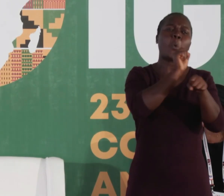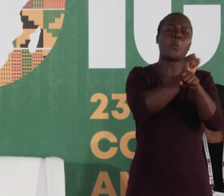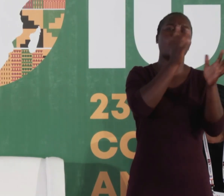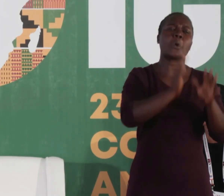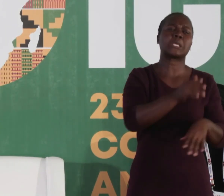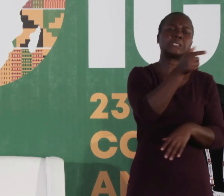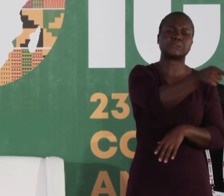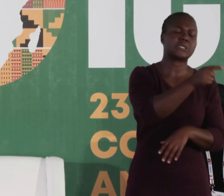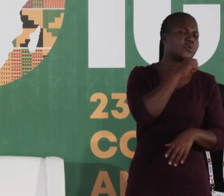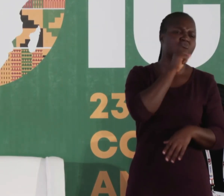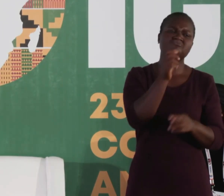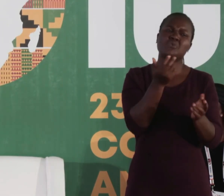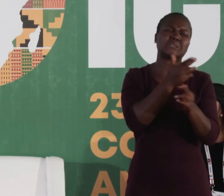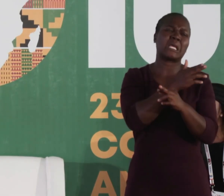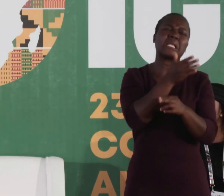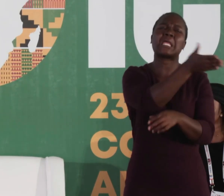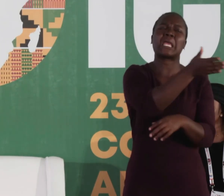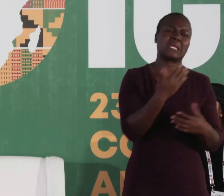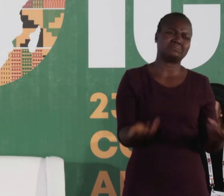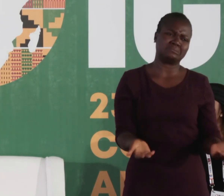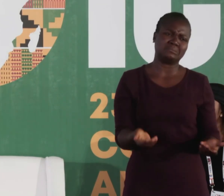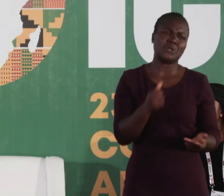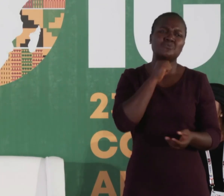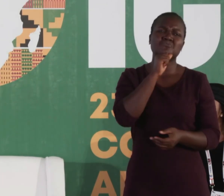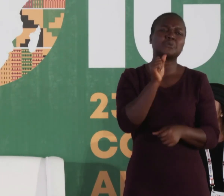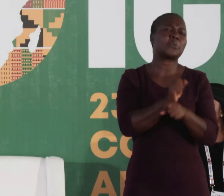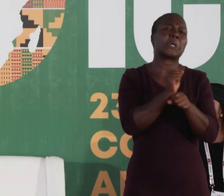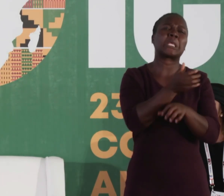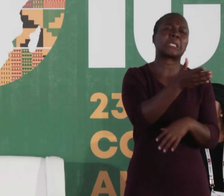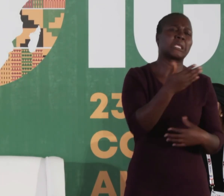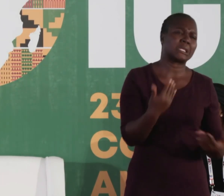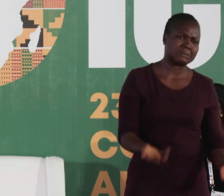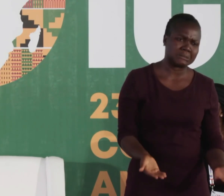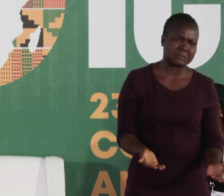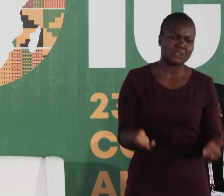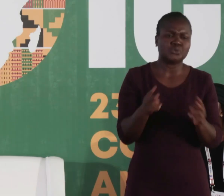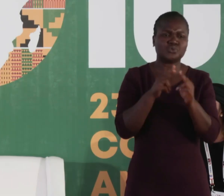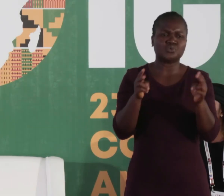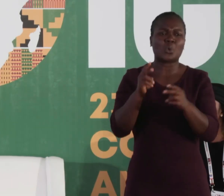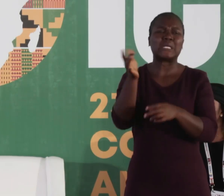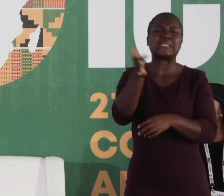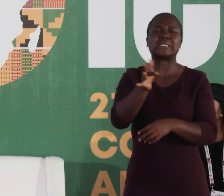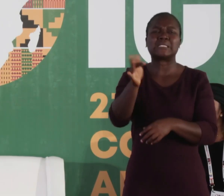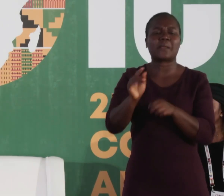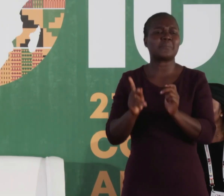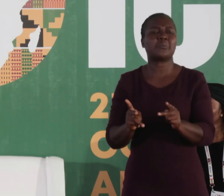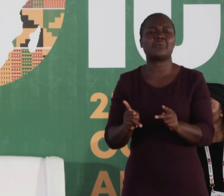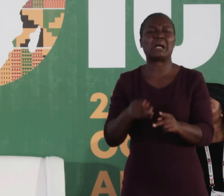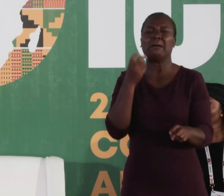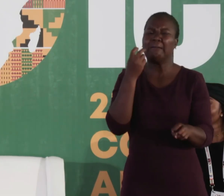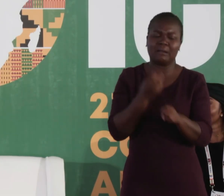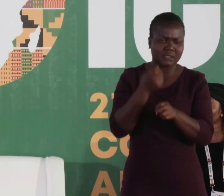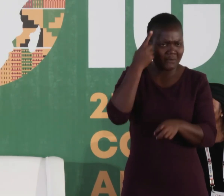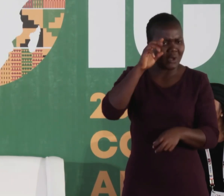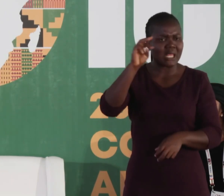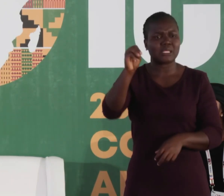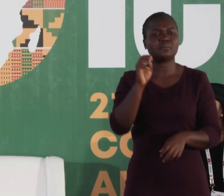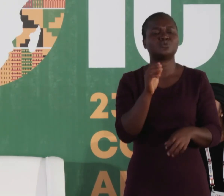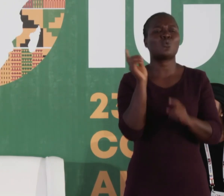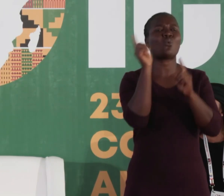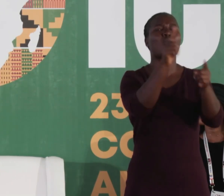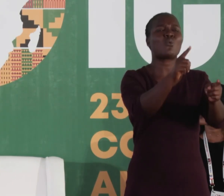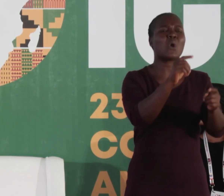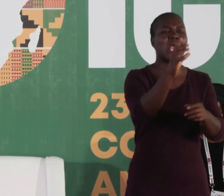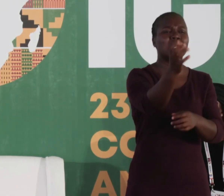when sex workers turned up for their refills. We also experienced pharmacist attrition.